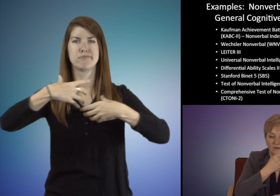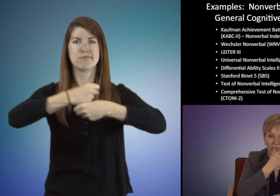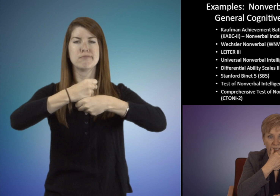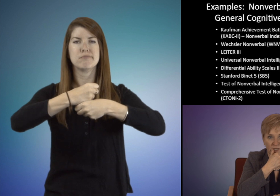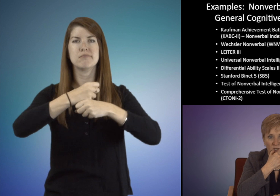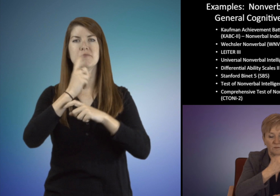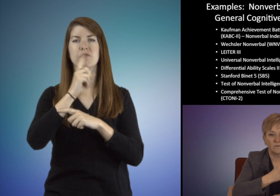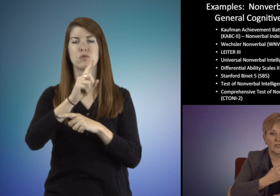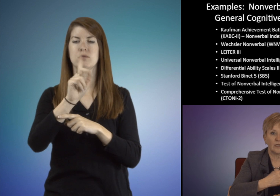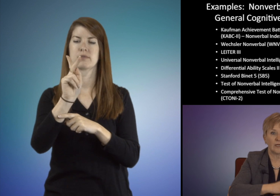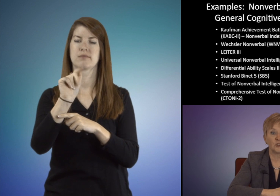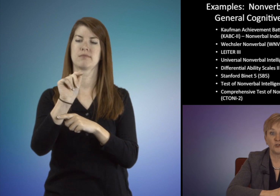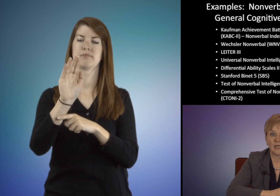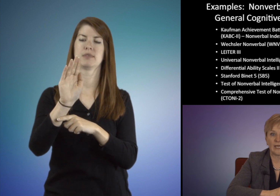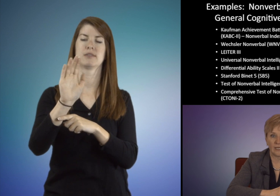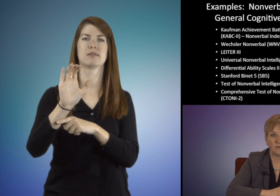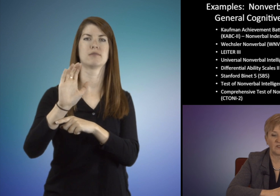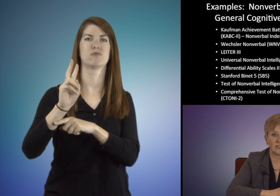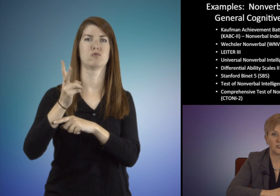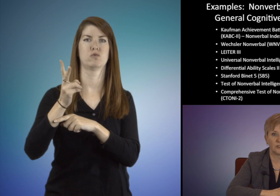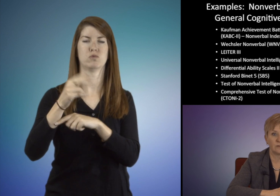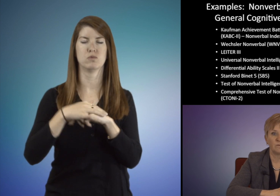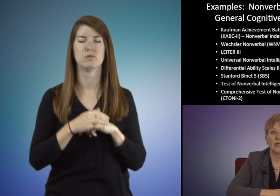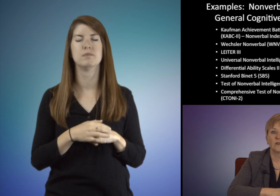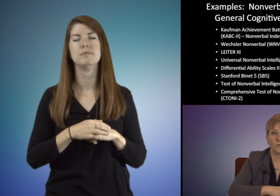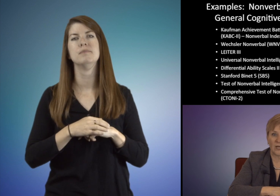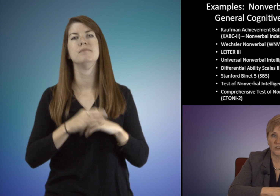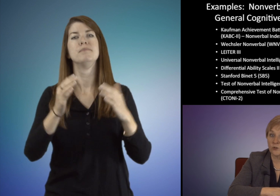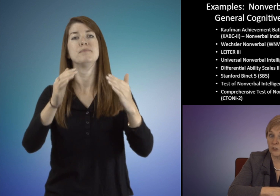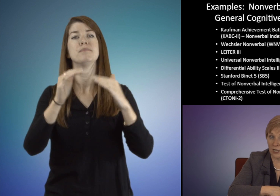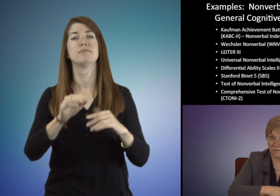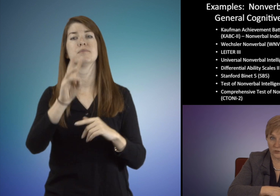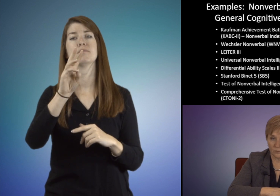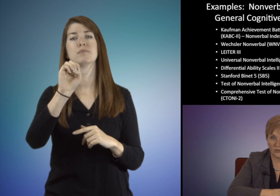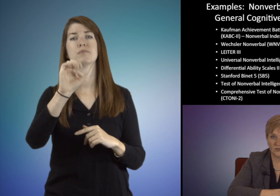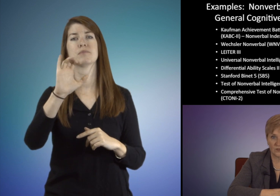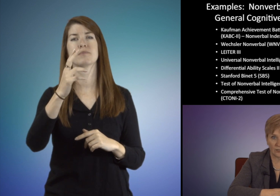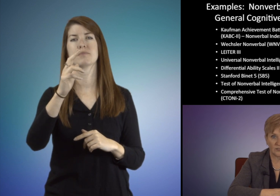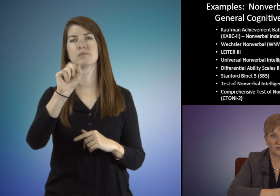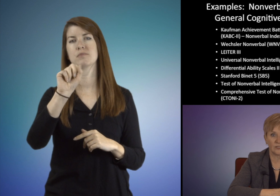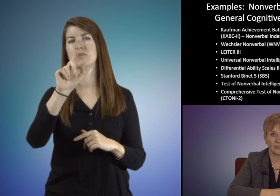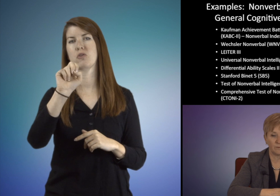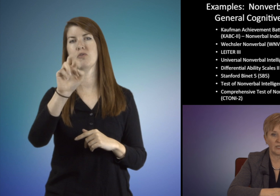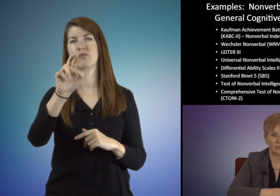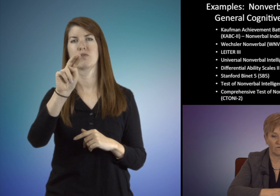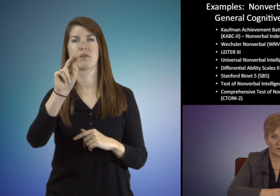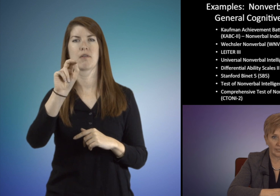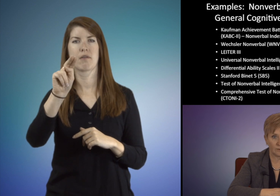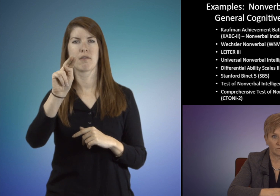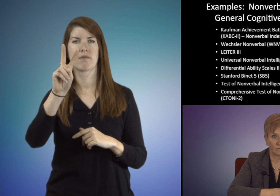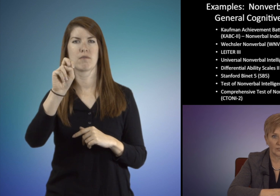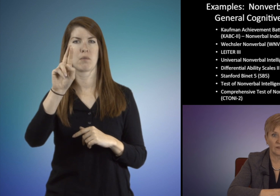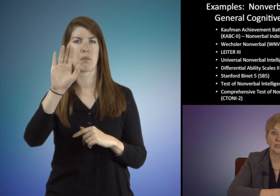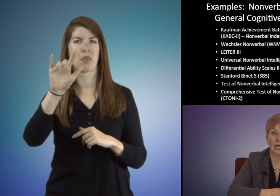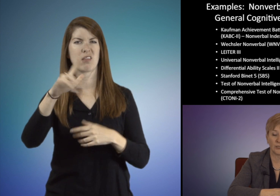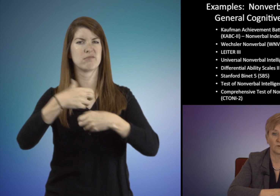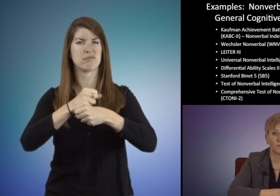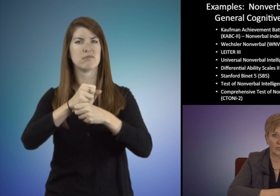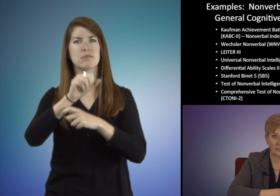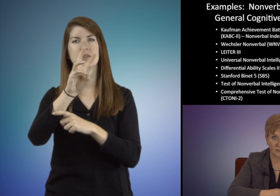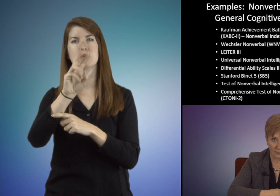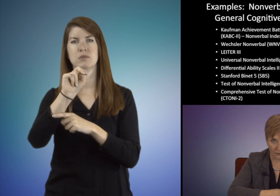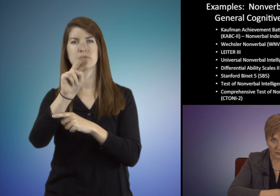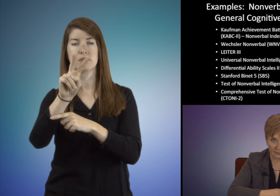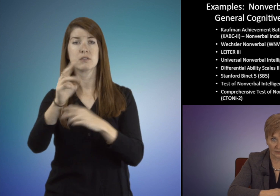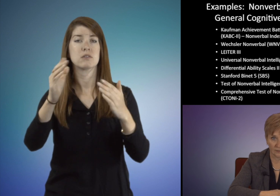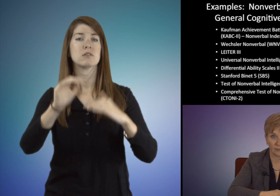or abbreviated to KABC2. The Wechsler Nonverbal is known as the W&V. The Lighter